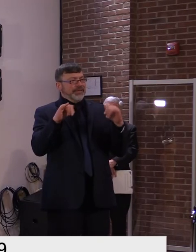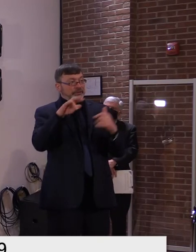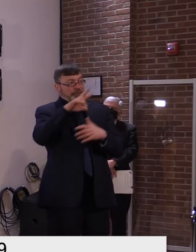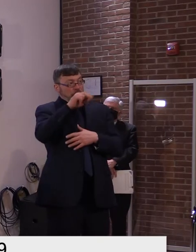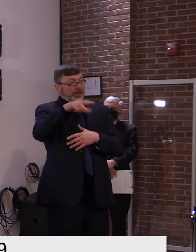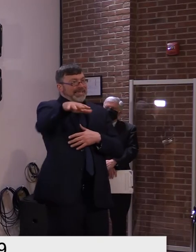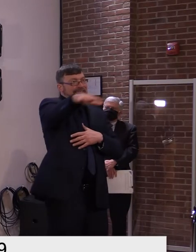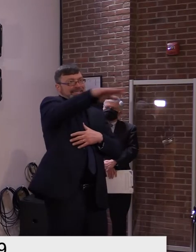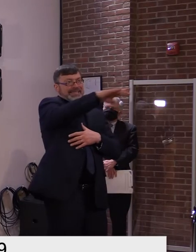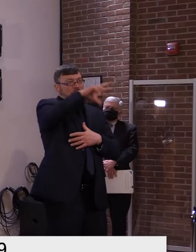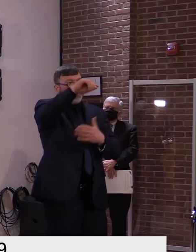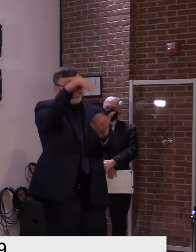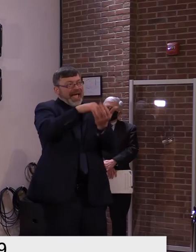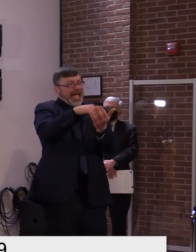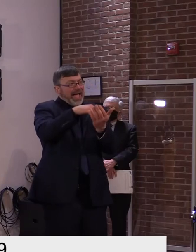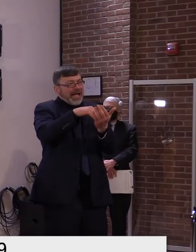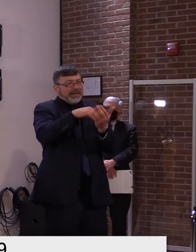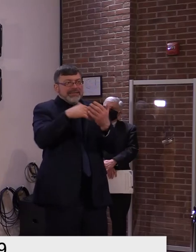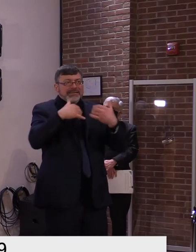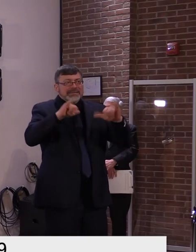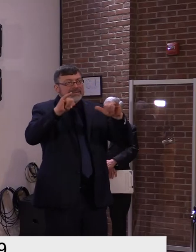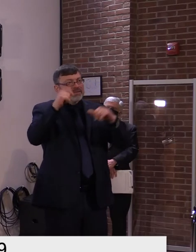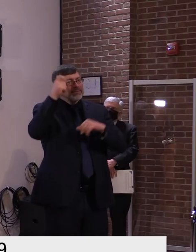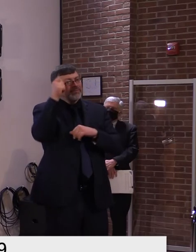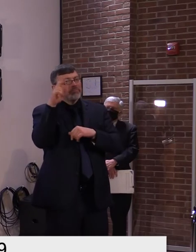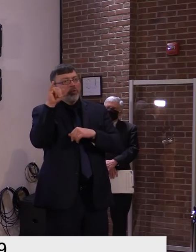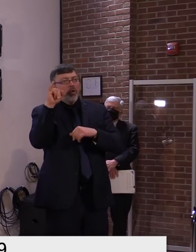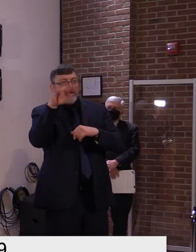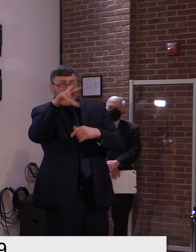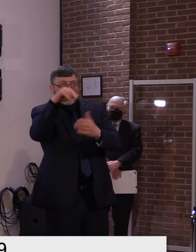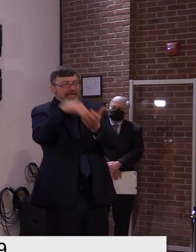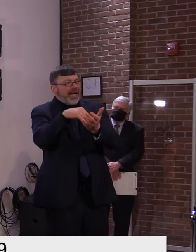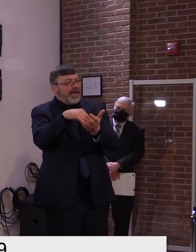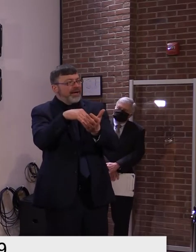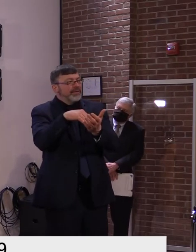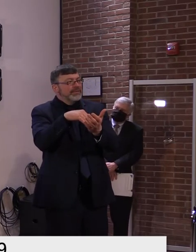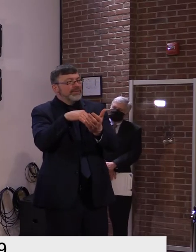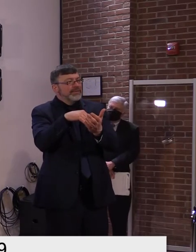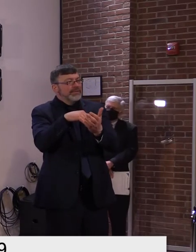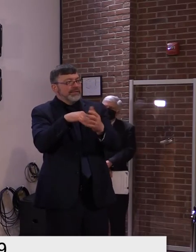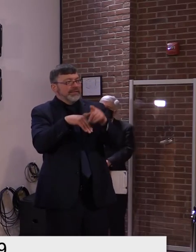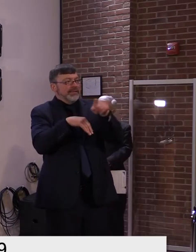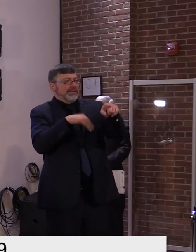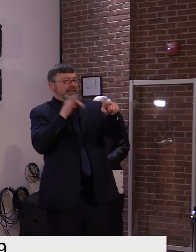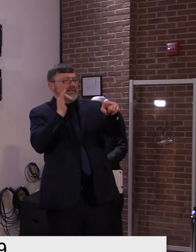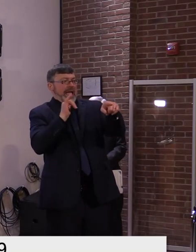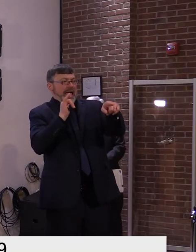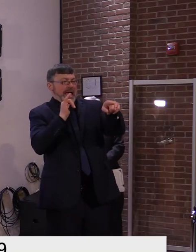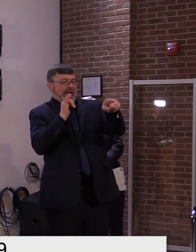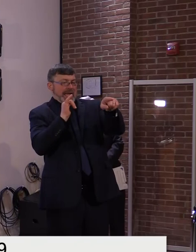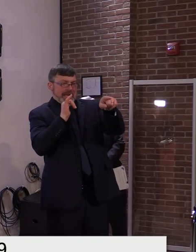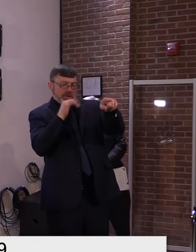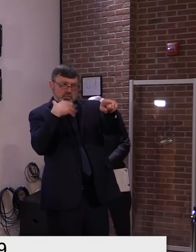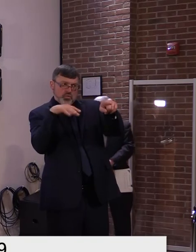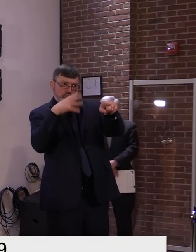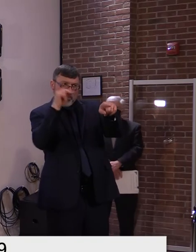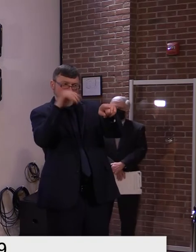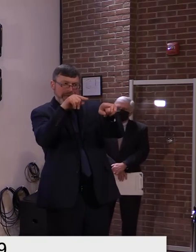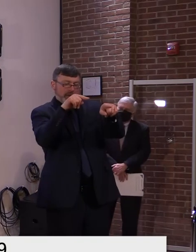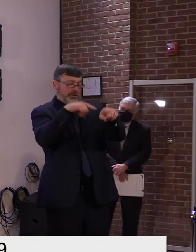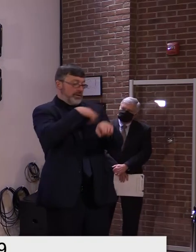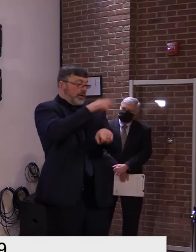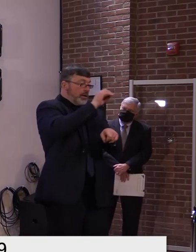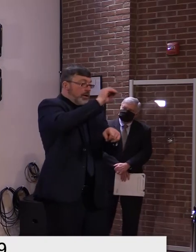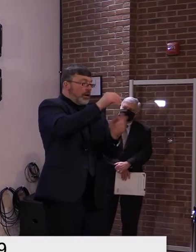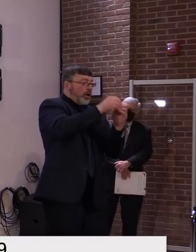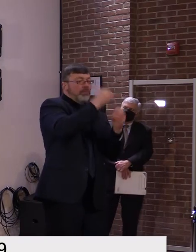people who are on unemployment or in some traditional UI or a PUA, but they're not working. So